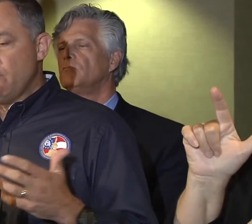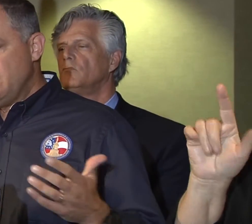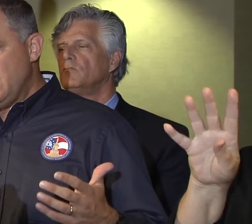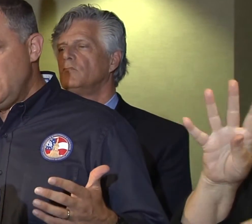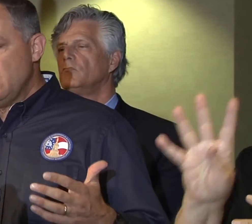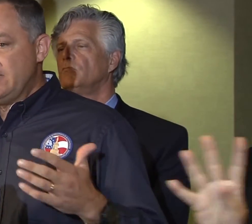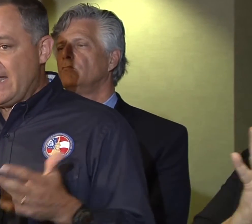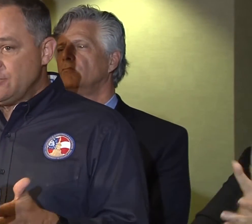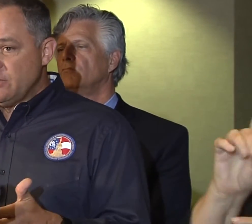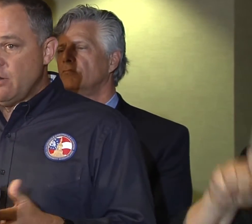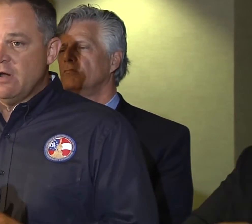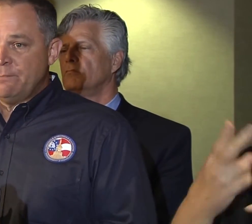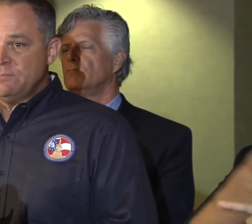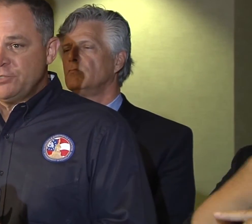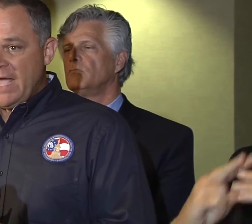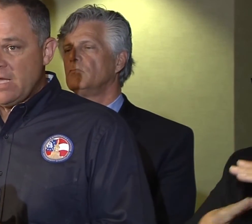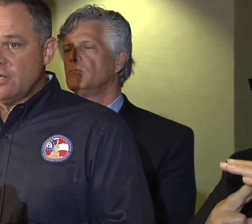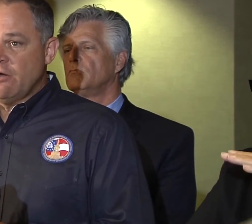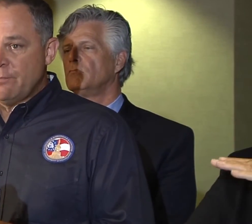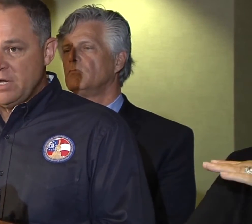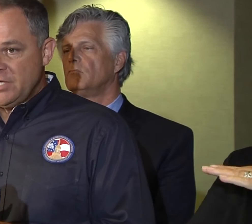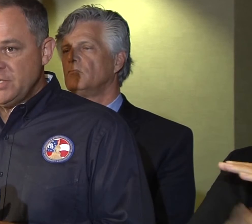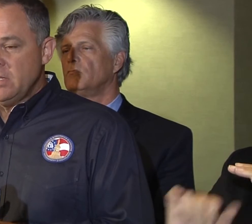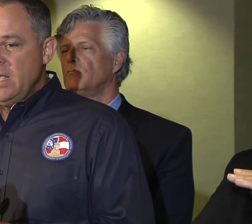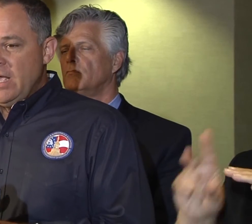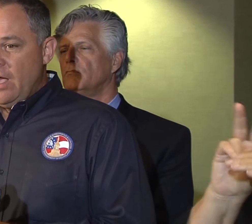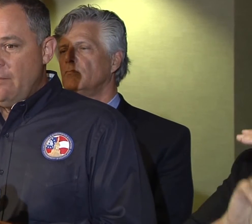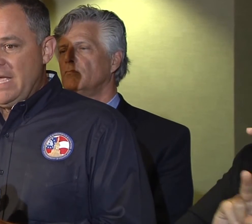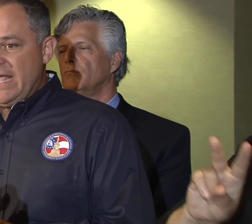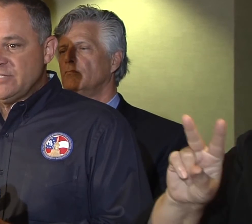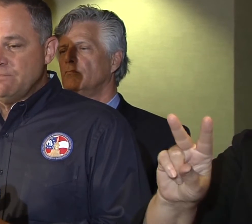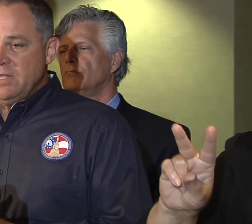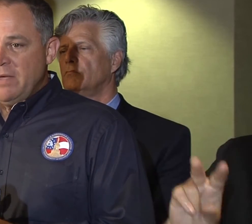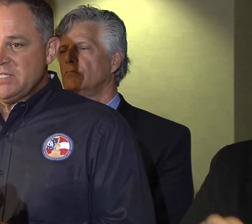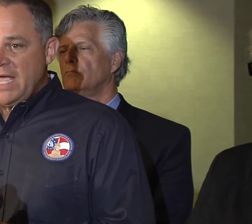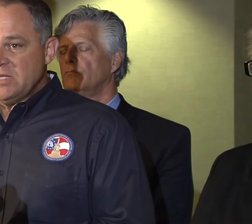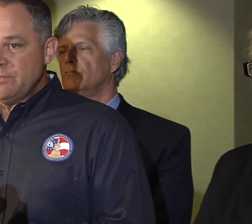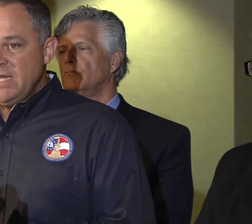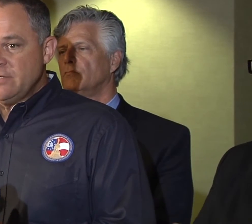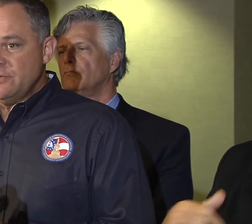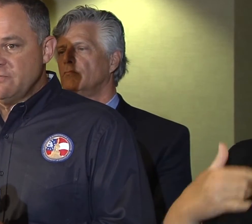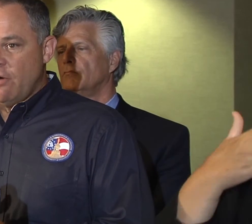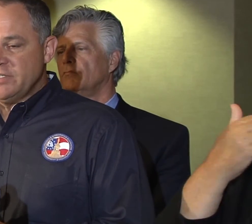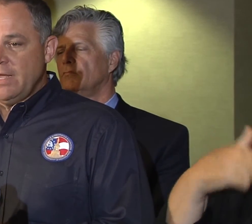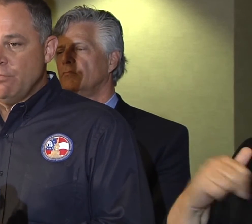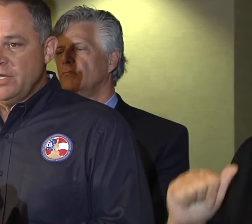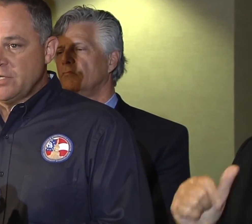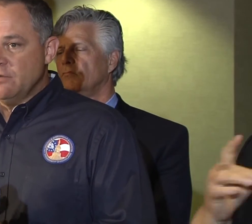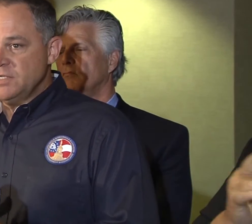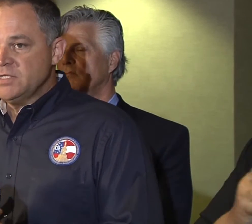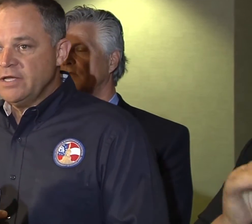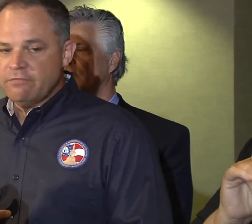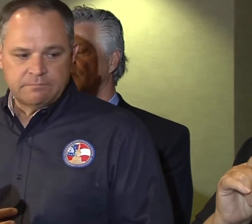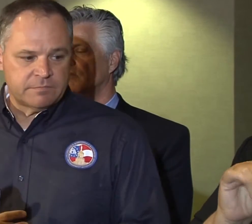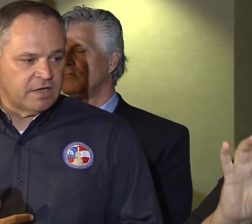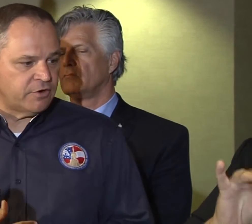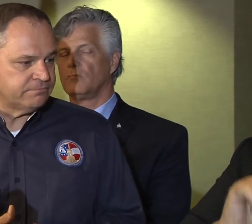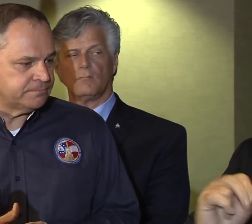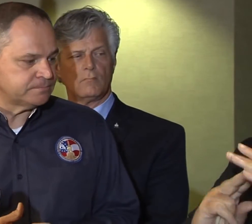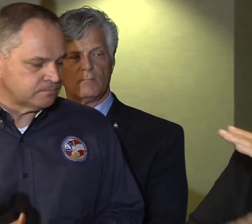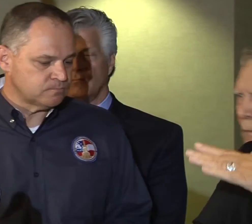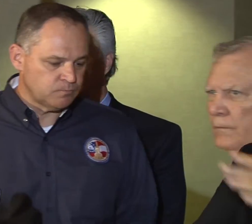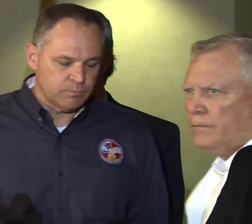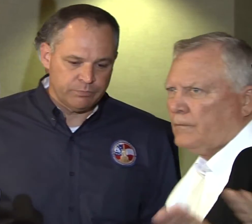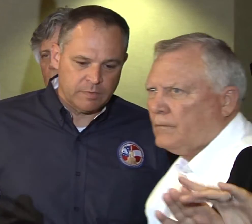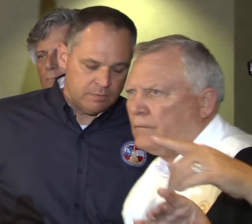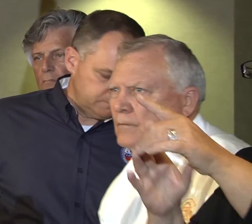So again, that's on the current track, current prediction, and that's the best I can speak to as far as a bridge closing itself. Governor. At